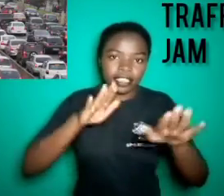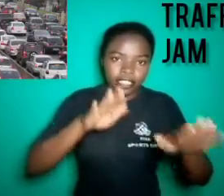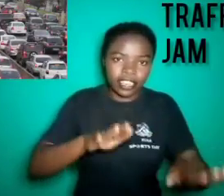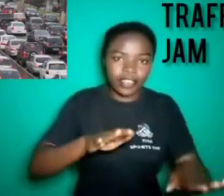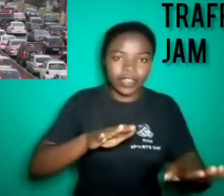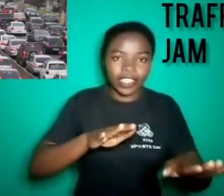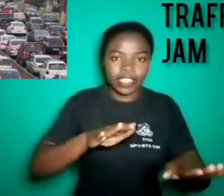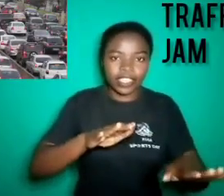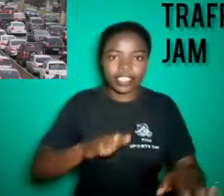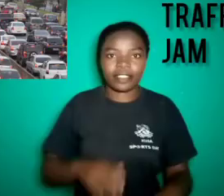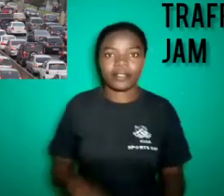Traffic,